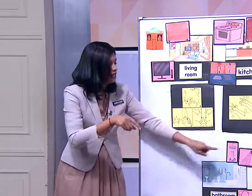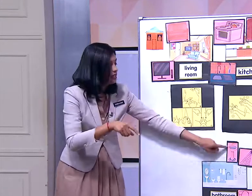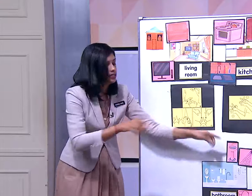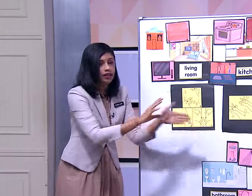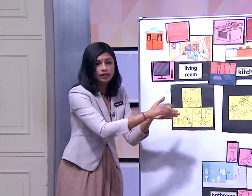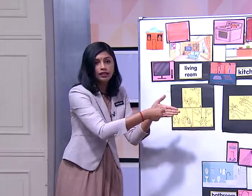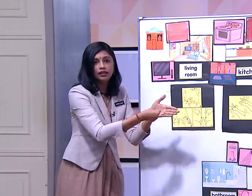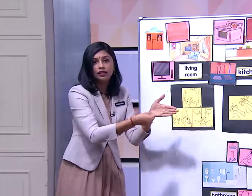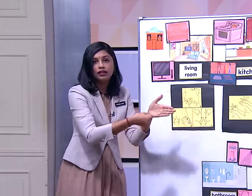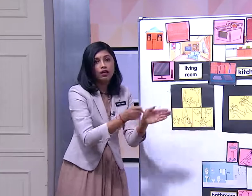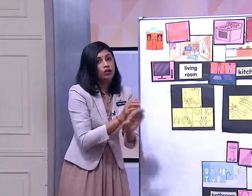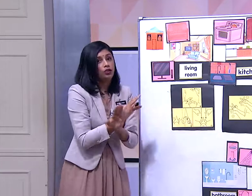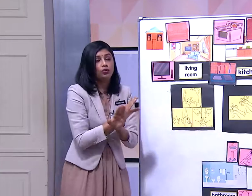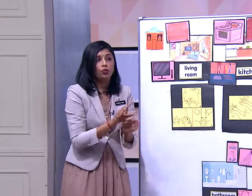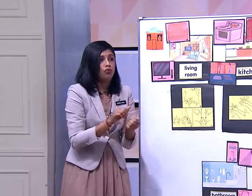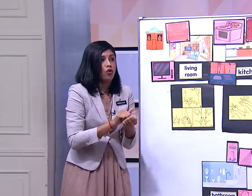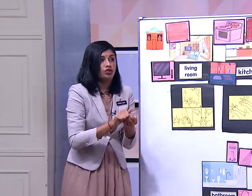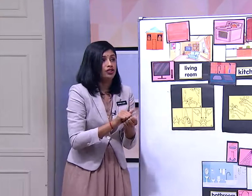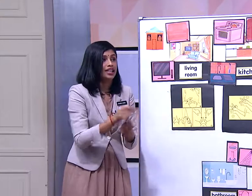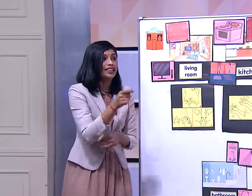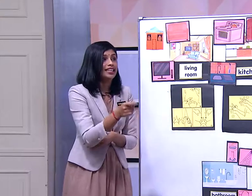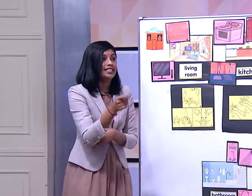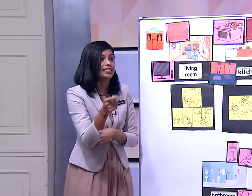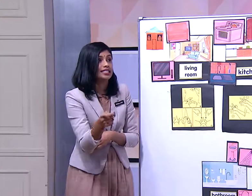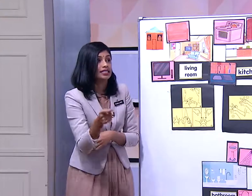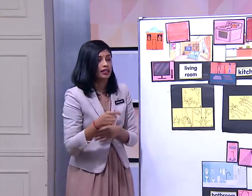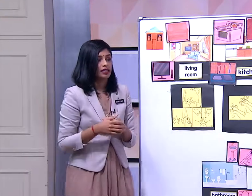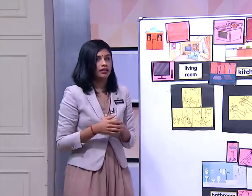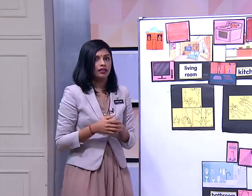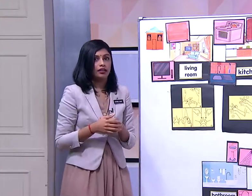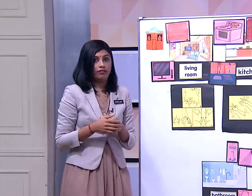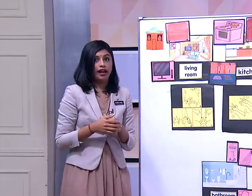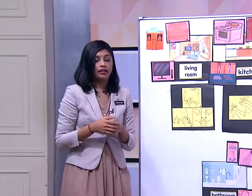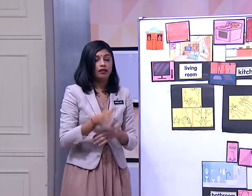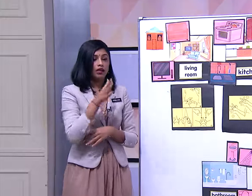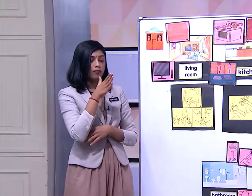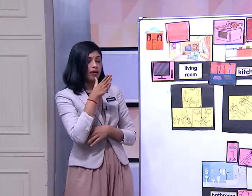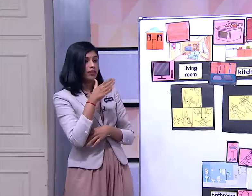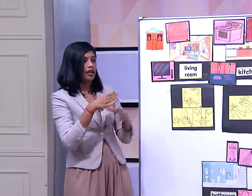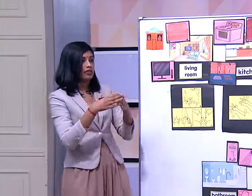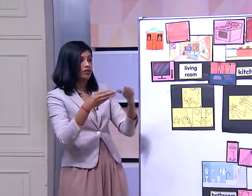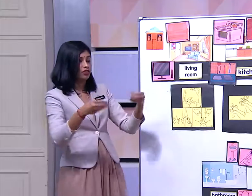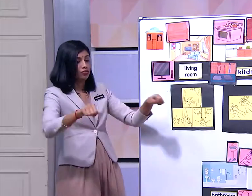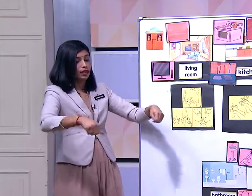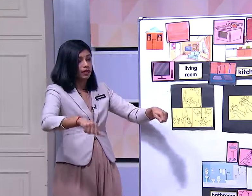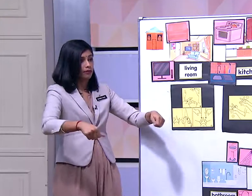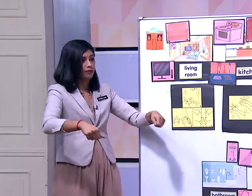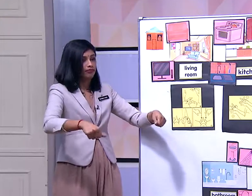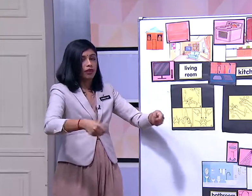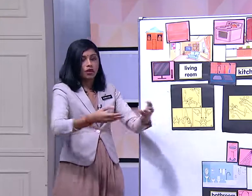this sink, you don't wash things. Okay. Right? Okay, your mom has finished cooking. Do